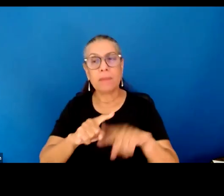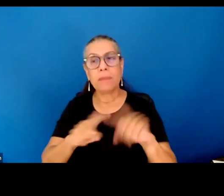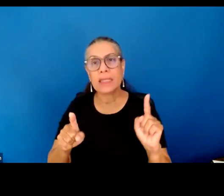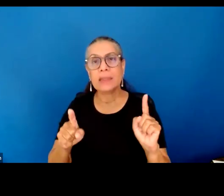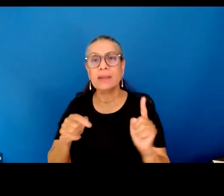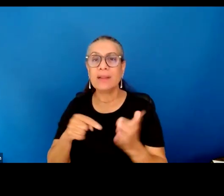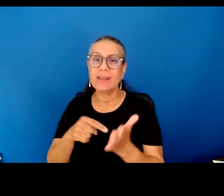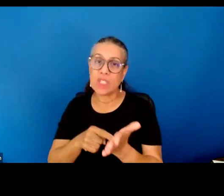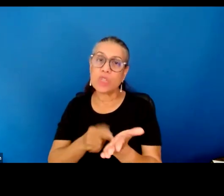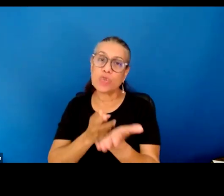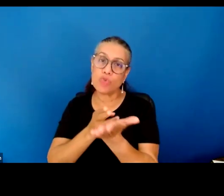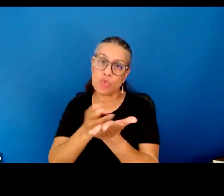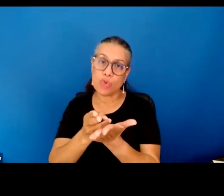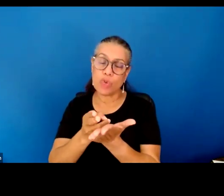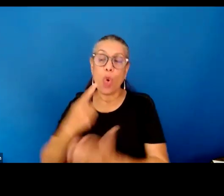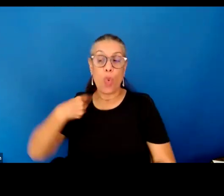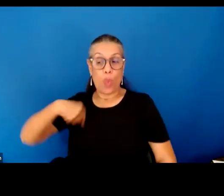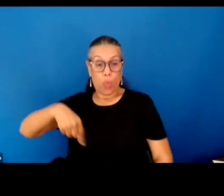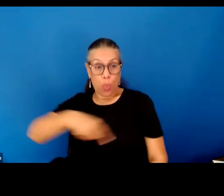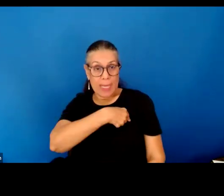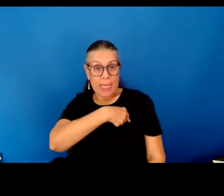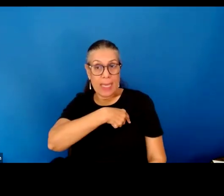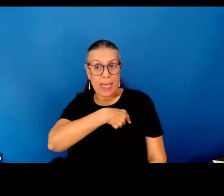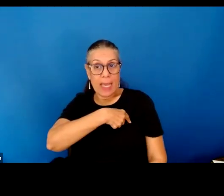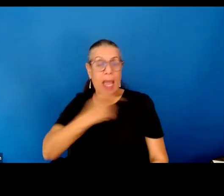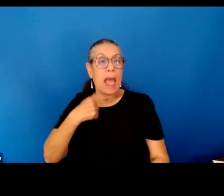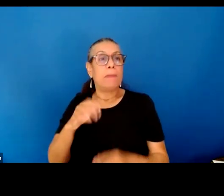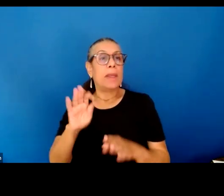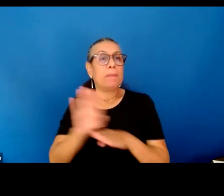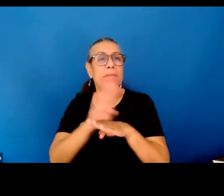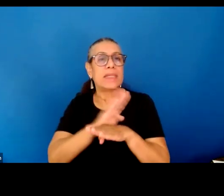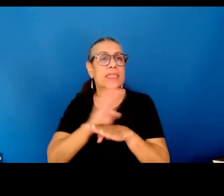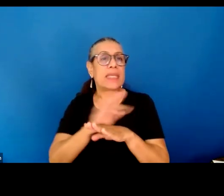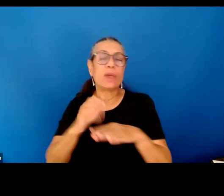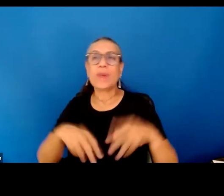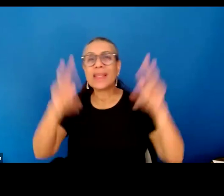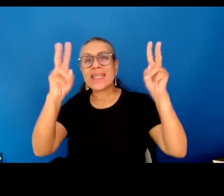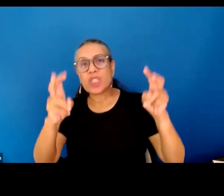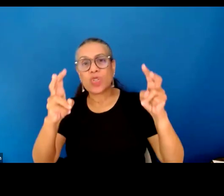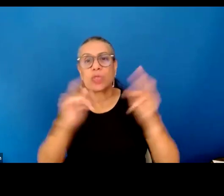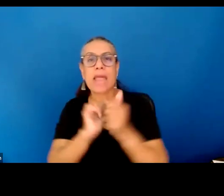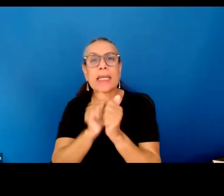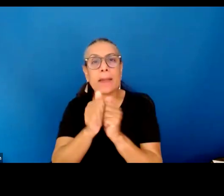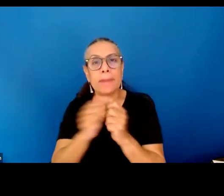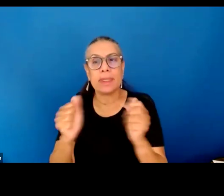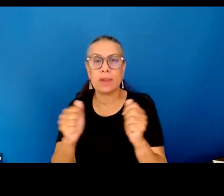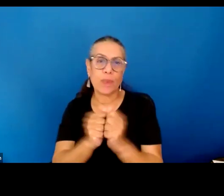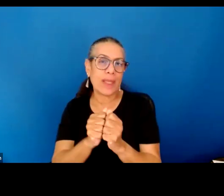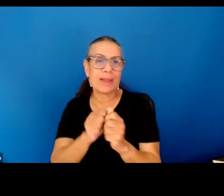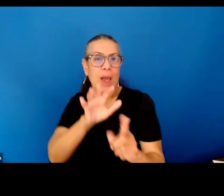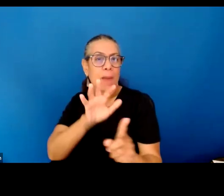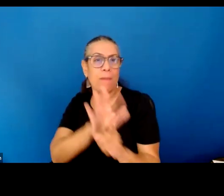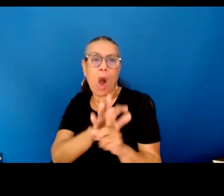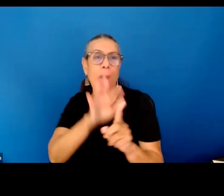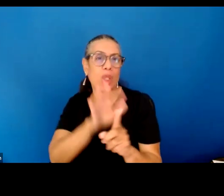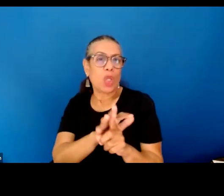inconvenient truth. We have, all of us, been driven to distraction at times by topics that frankly compete in the popularity contest